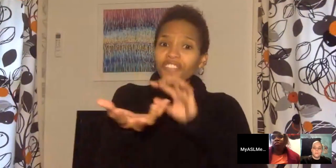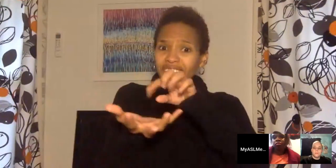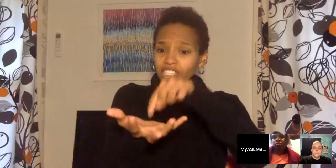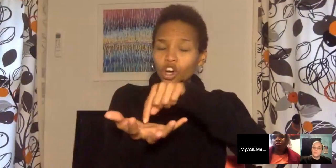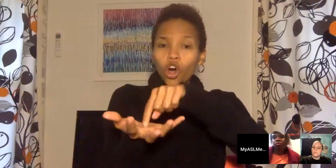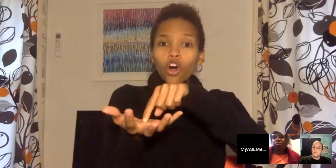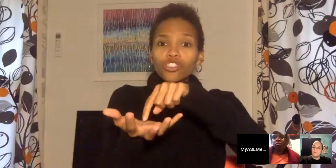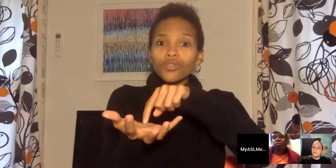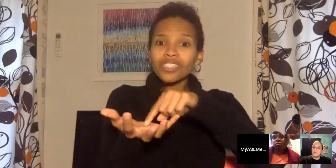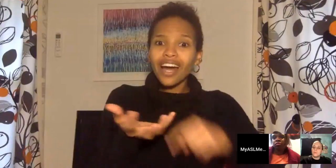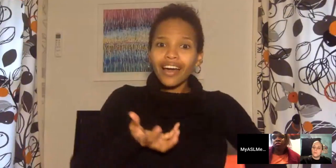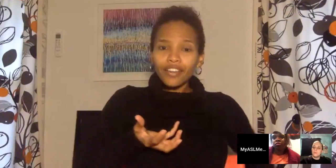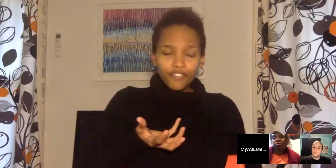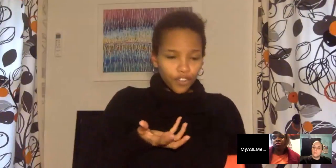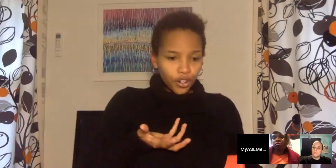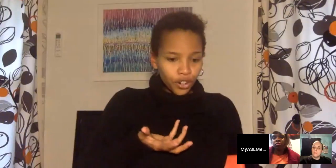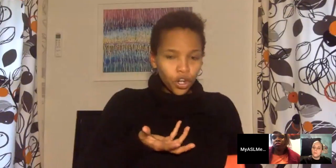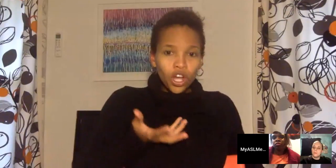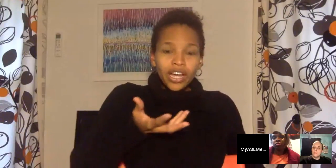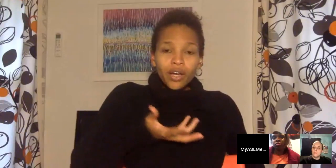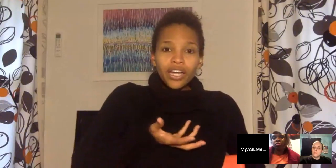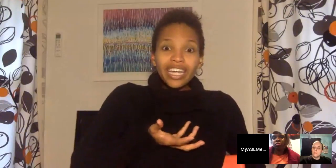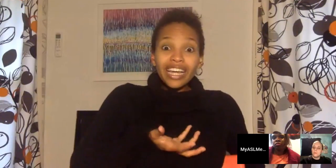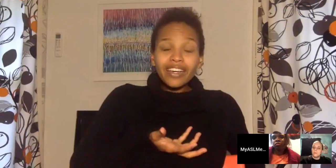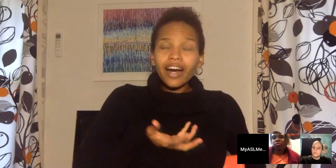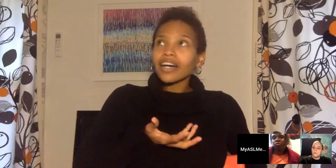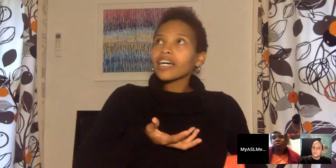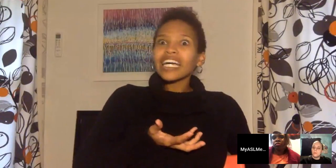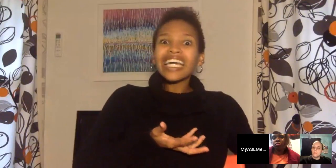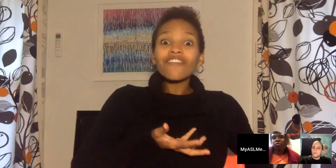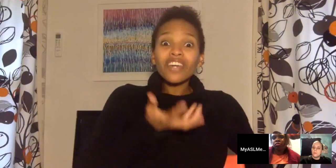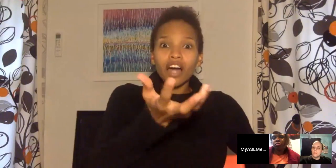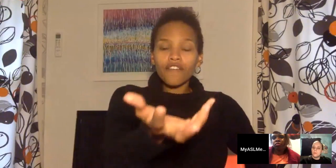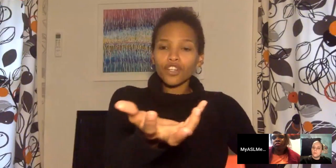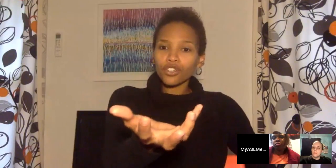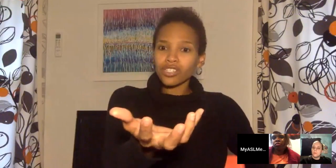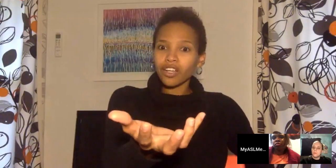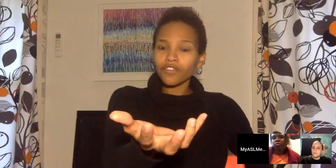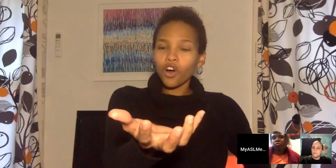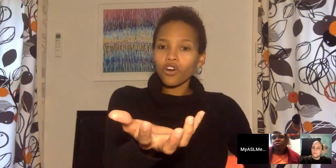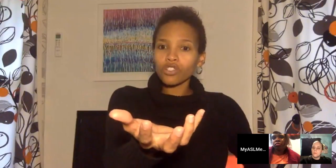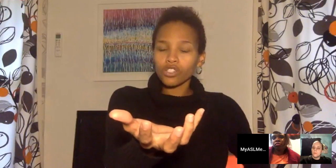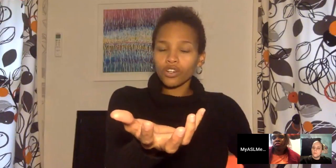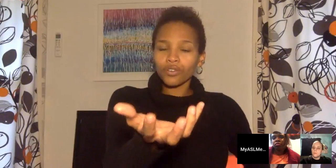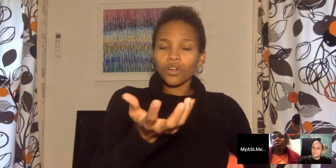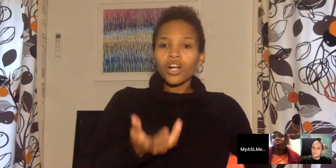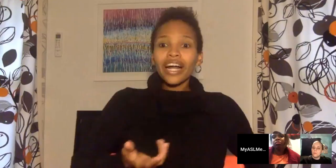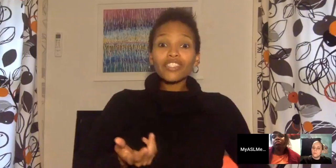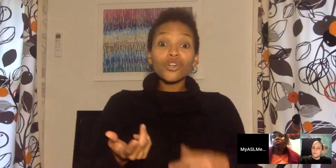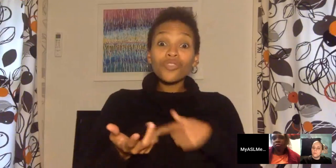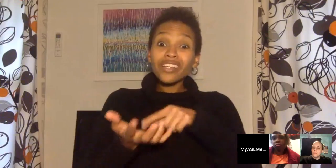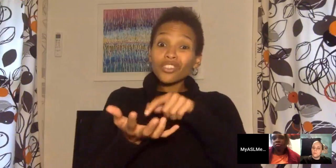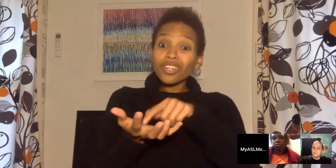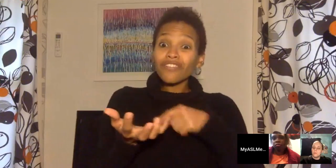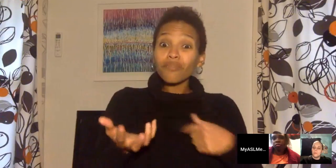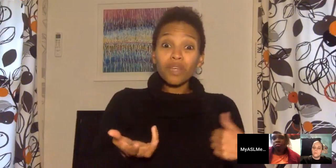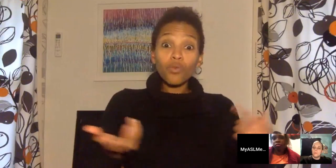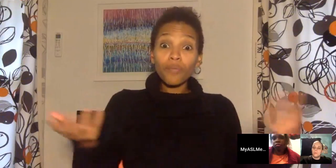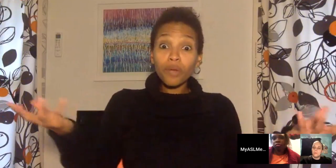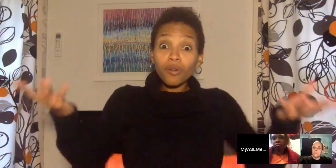this is also signed for giving of yourself also. And so this could even be what people